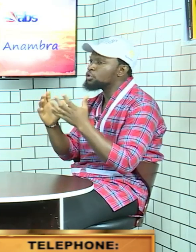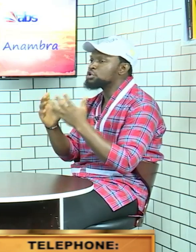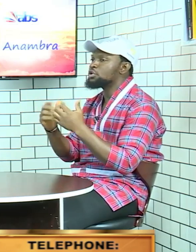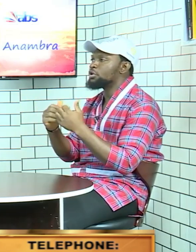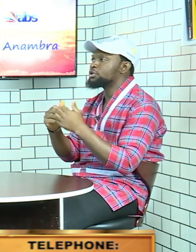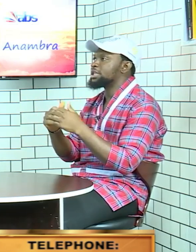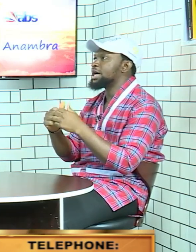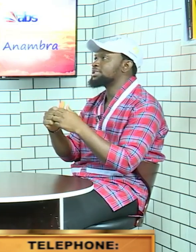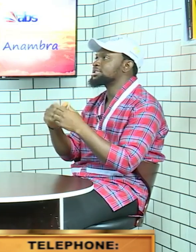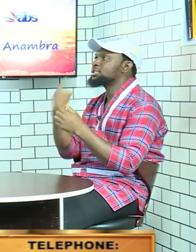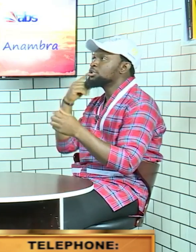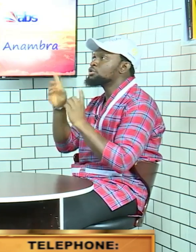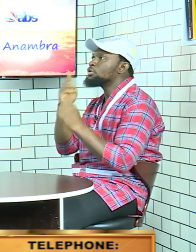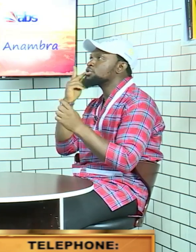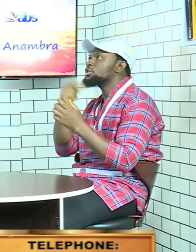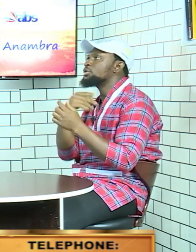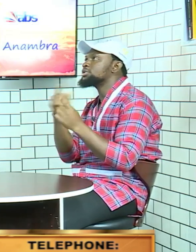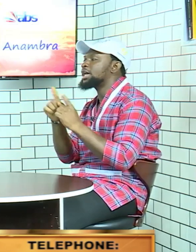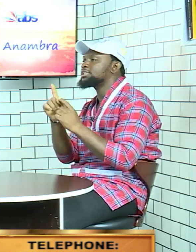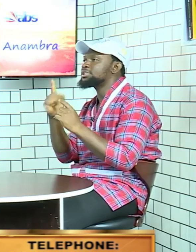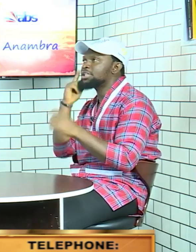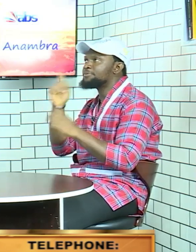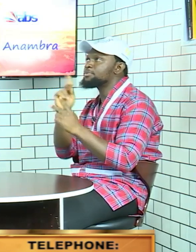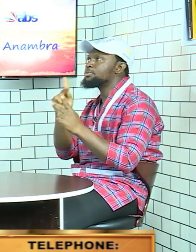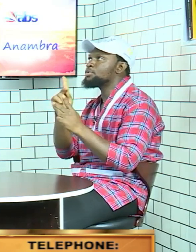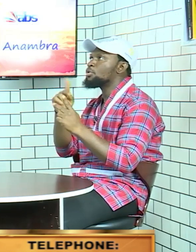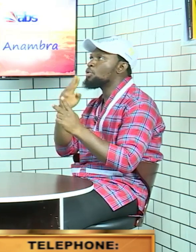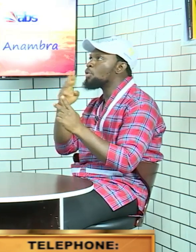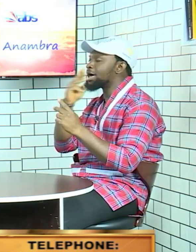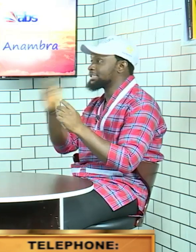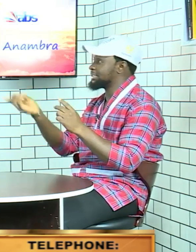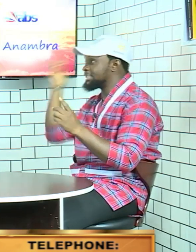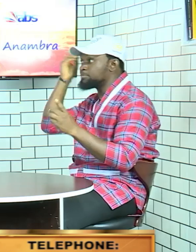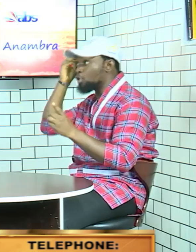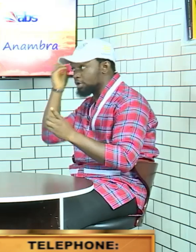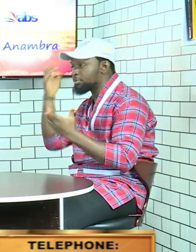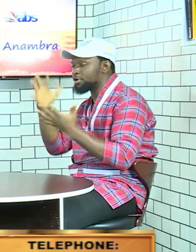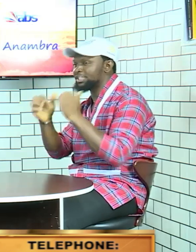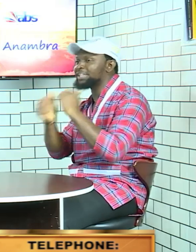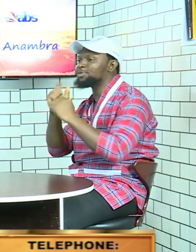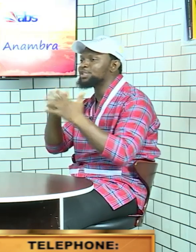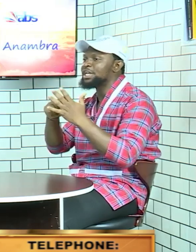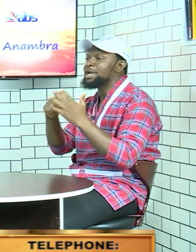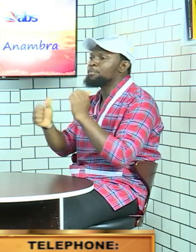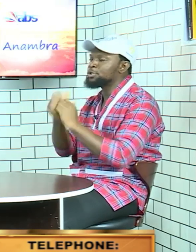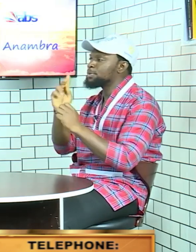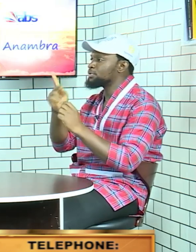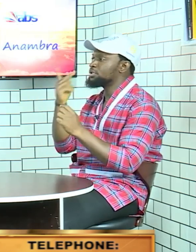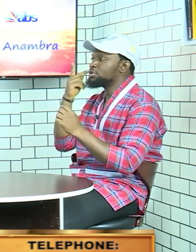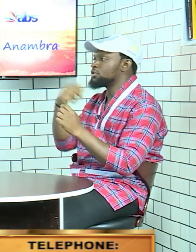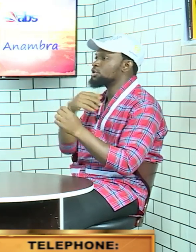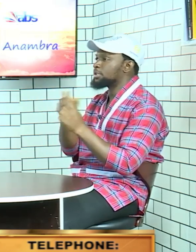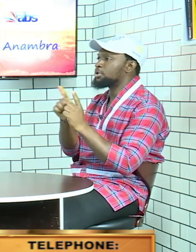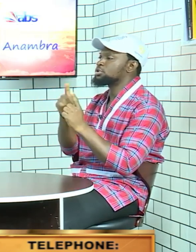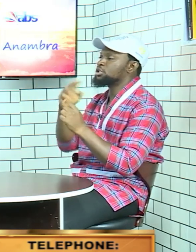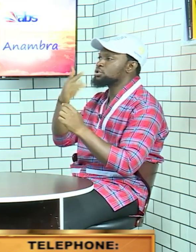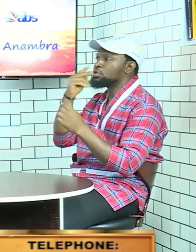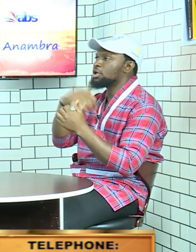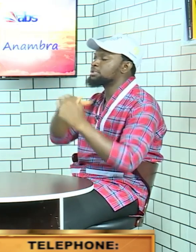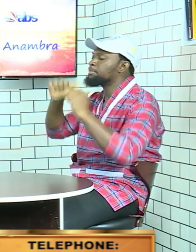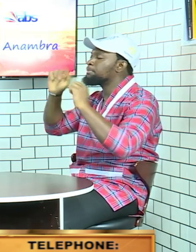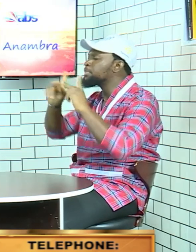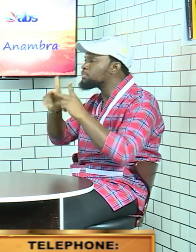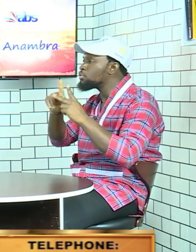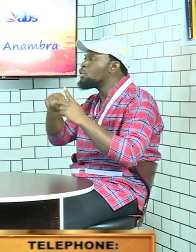not see us as deaf people who are demon, because that's what most people do see us about. They should see